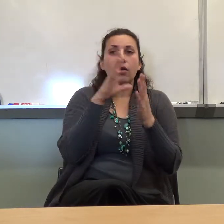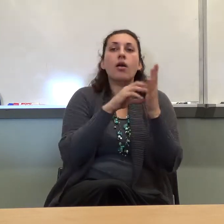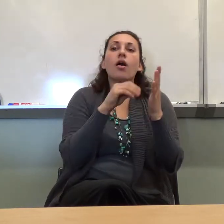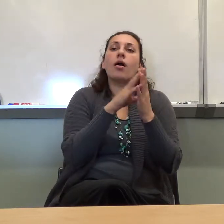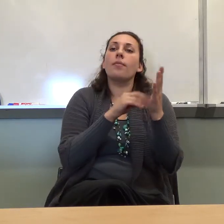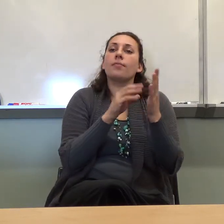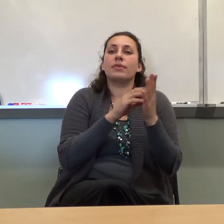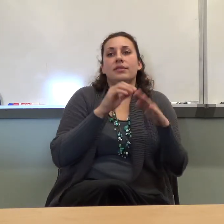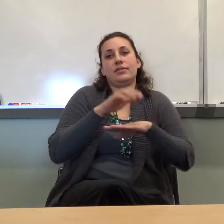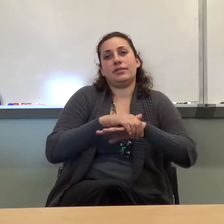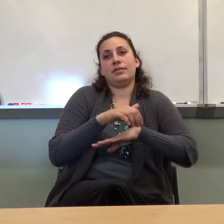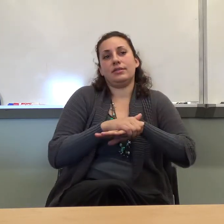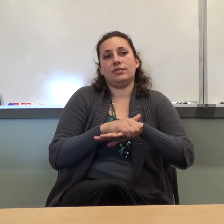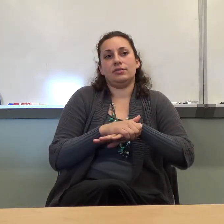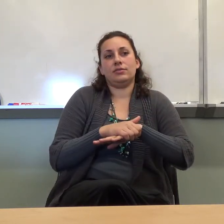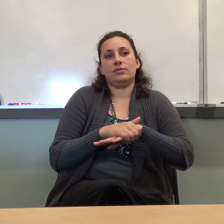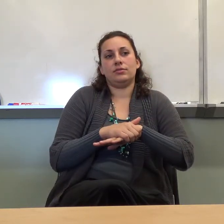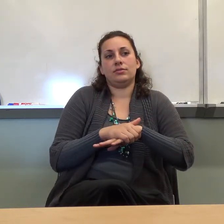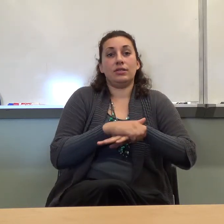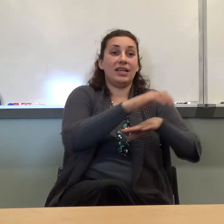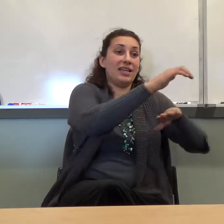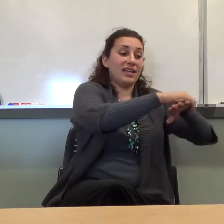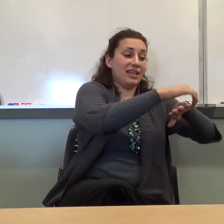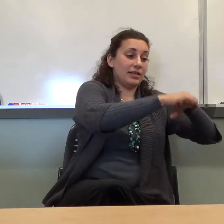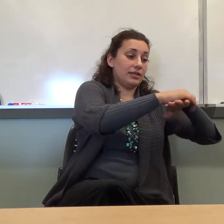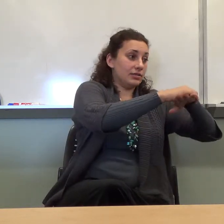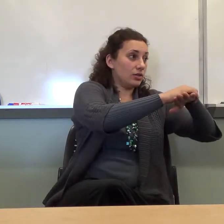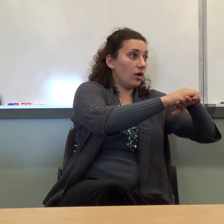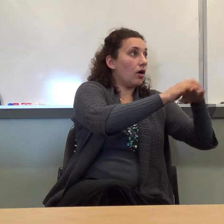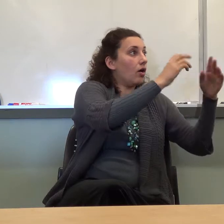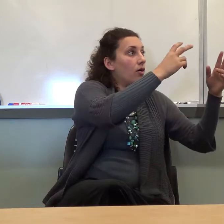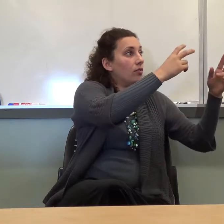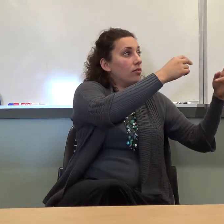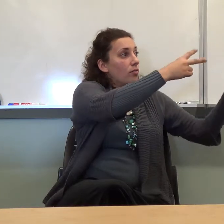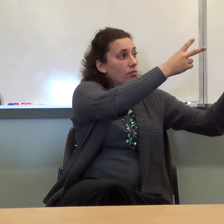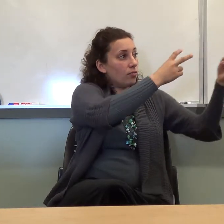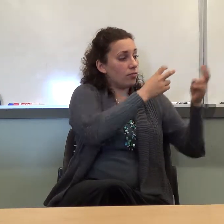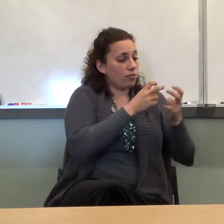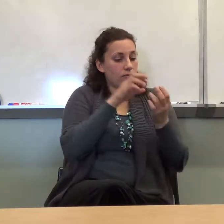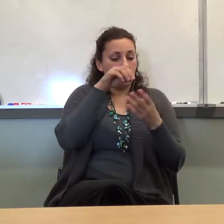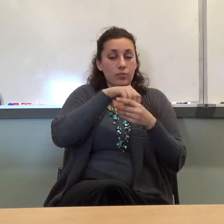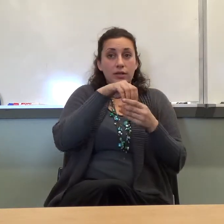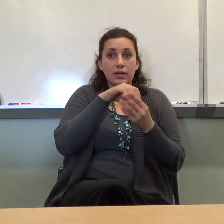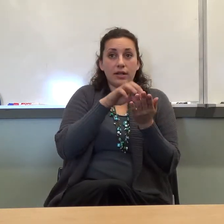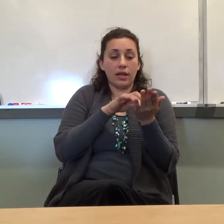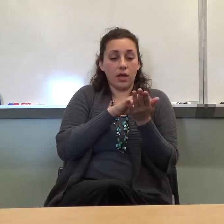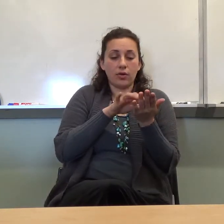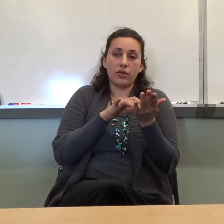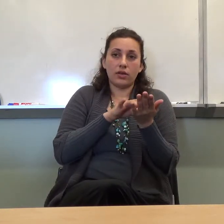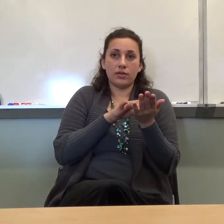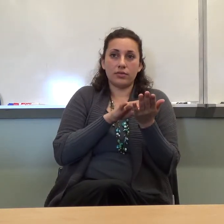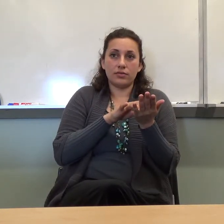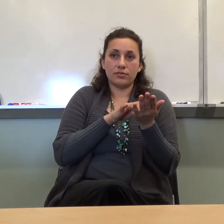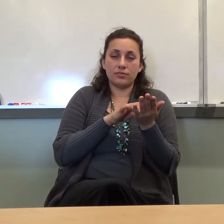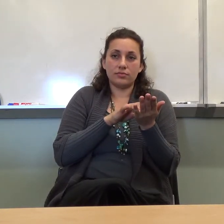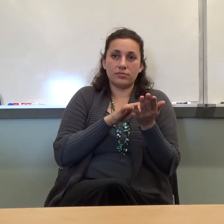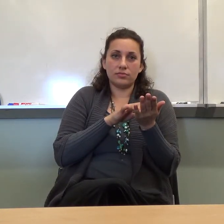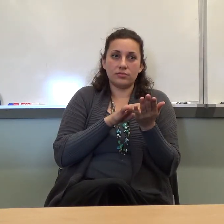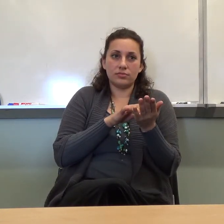just take the English and put it directly into the calculator. It didn't always used to be that way. It used to be a real pain, but not